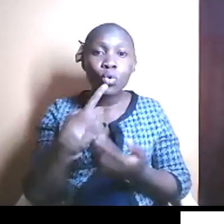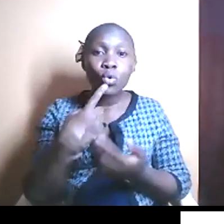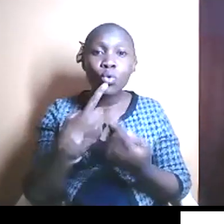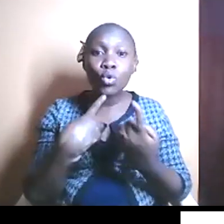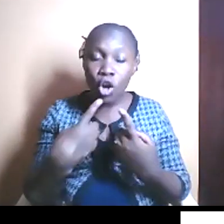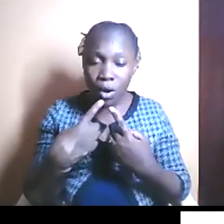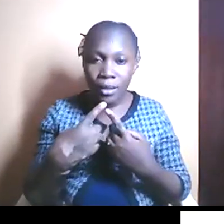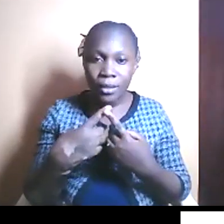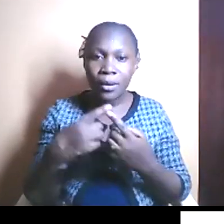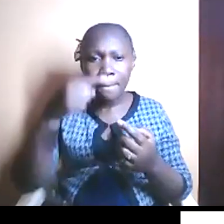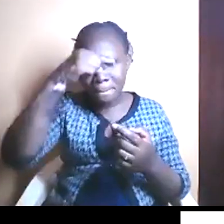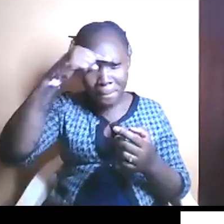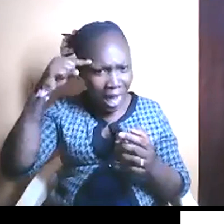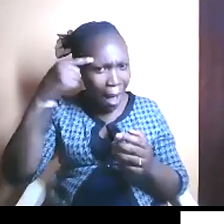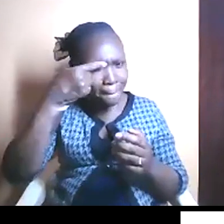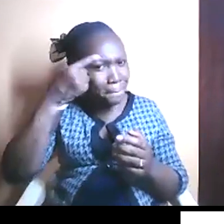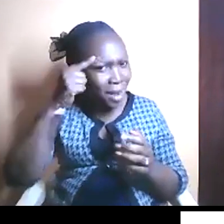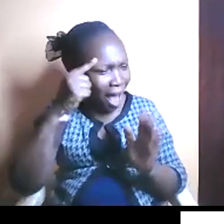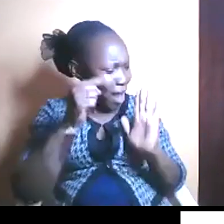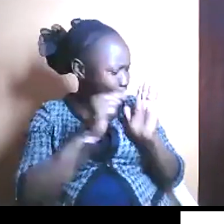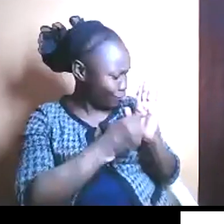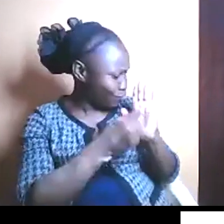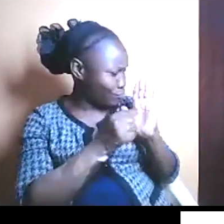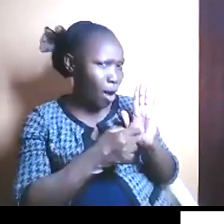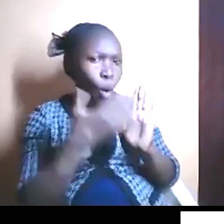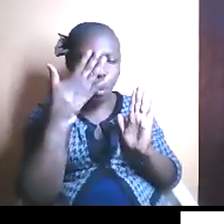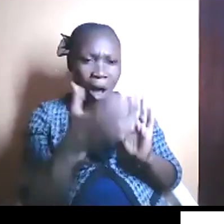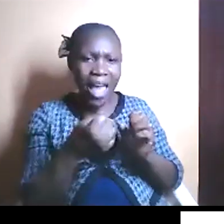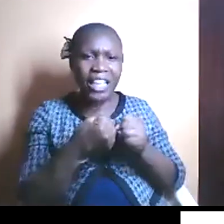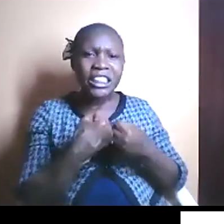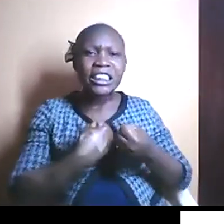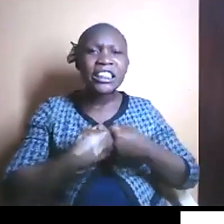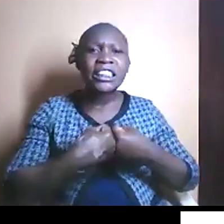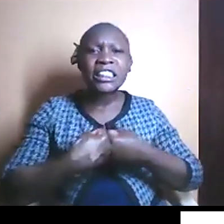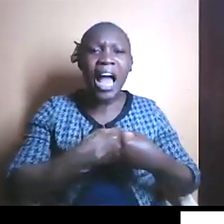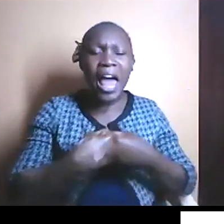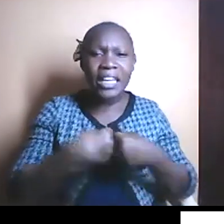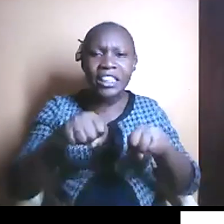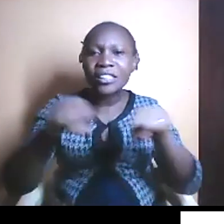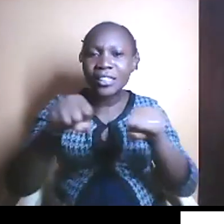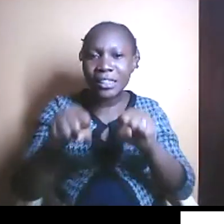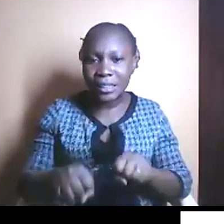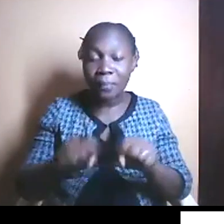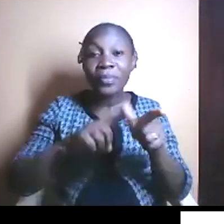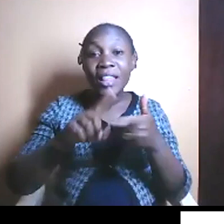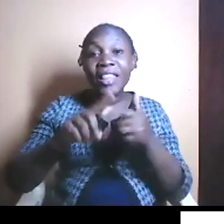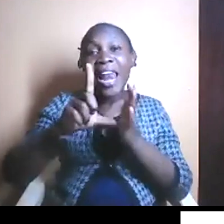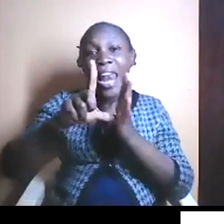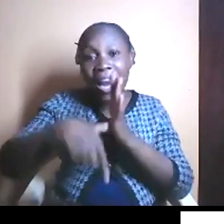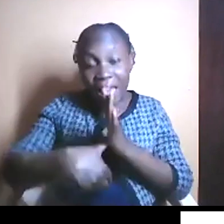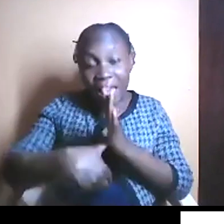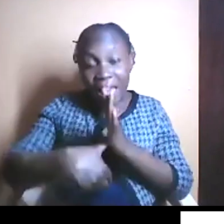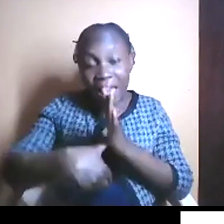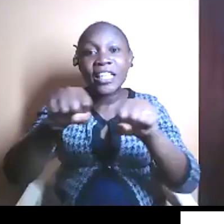were blacklisted. They were challenging the system until finally there was a systemic change.